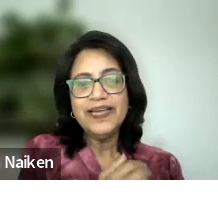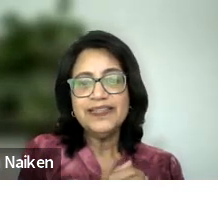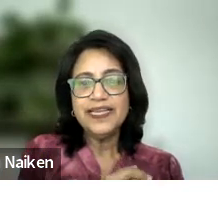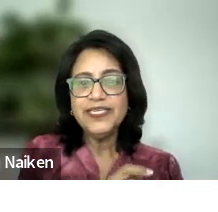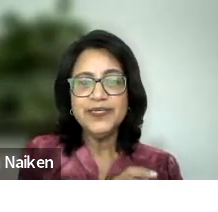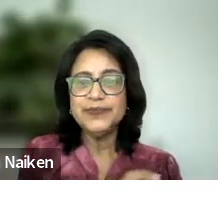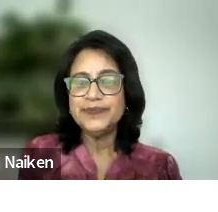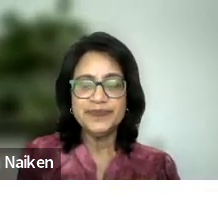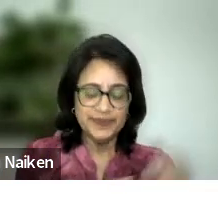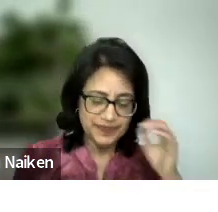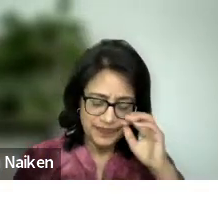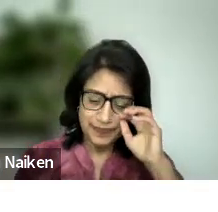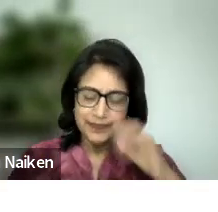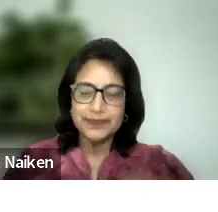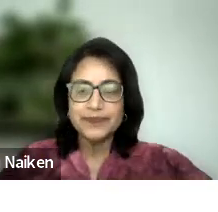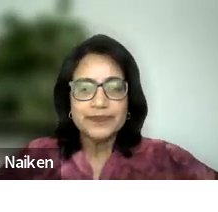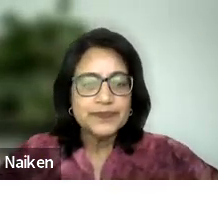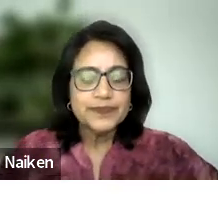All right, thank you.